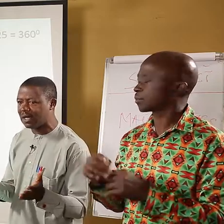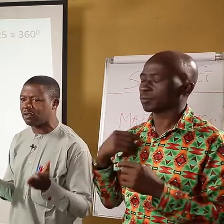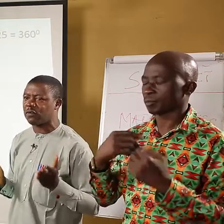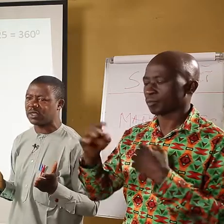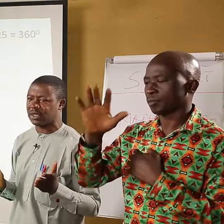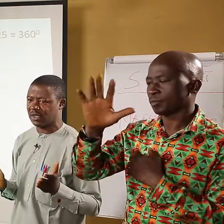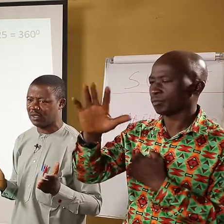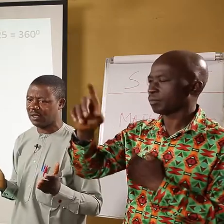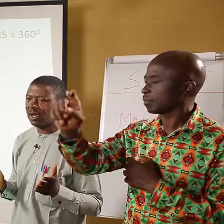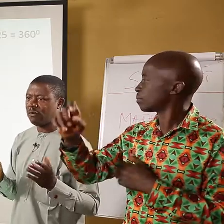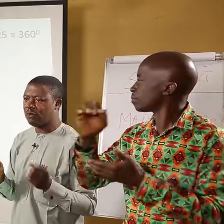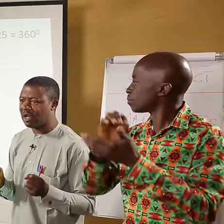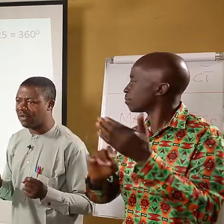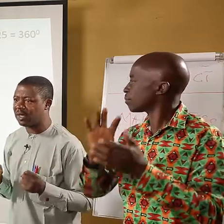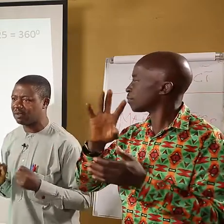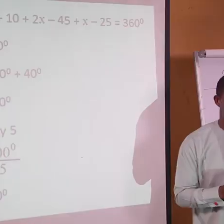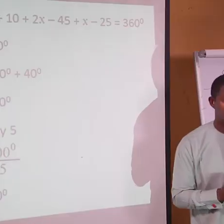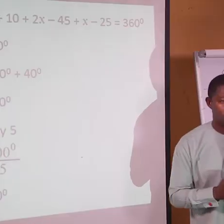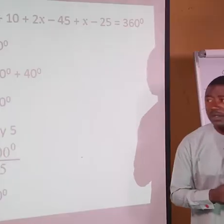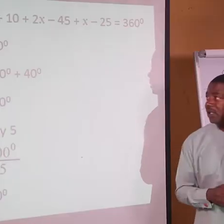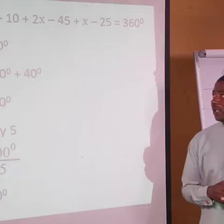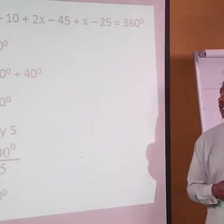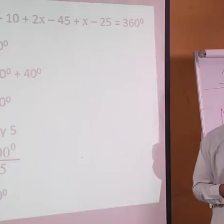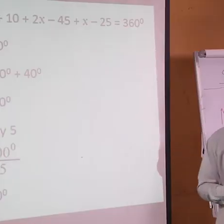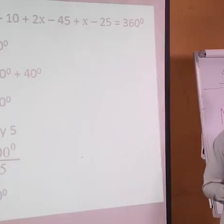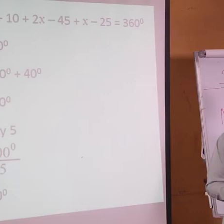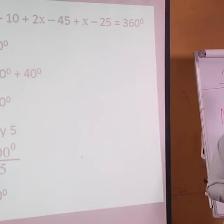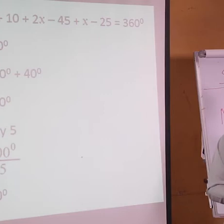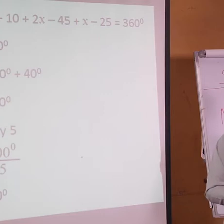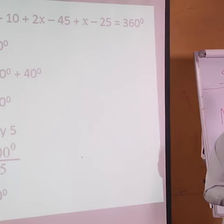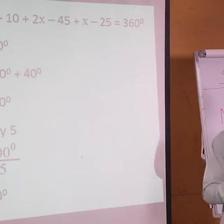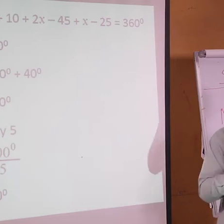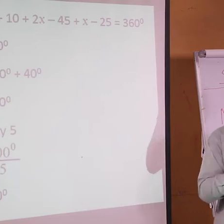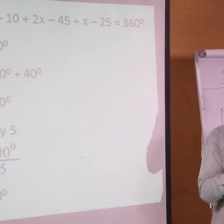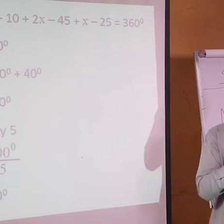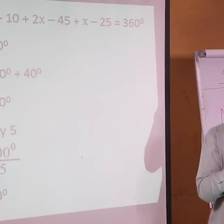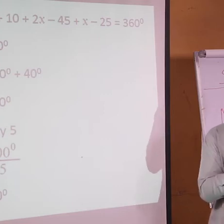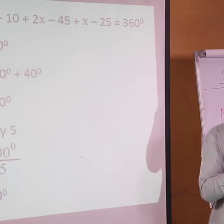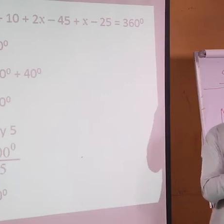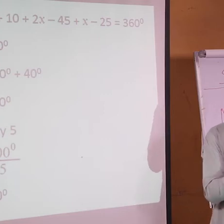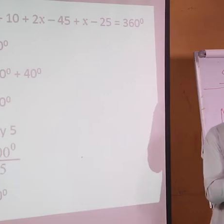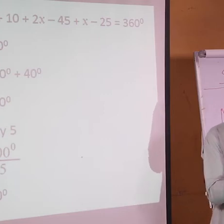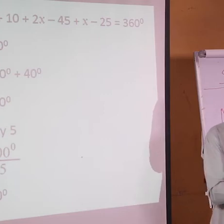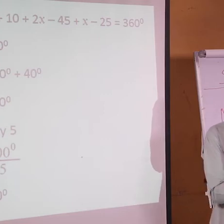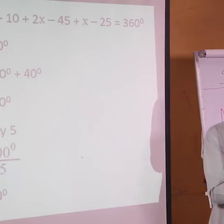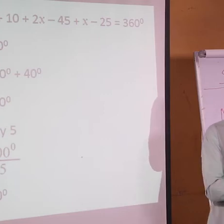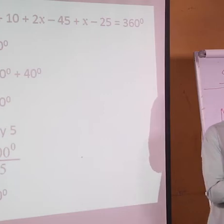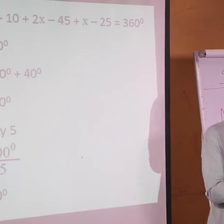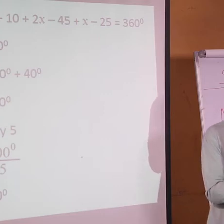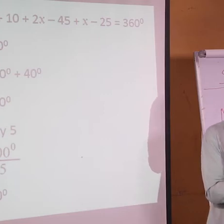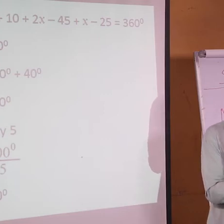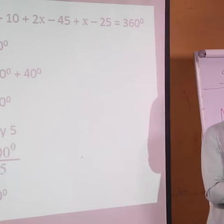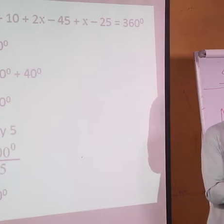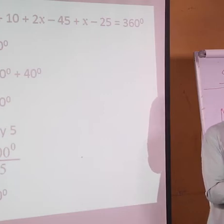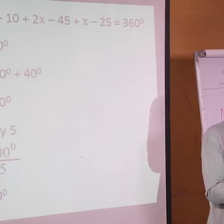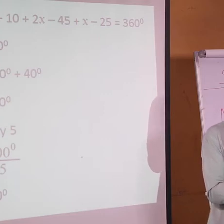5x minus 40. 5x minus 40 degrees. Now we are expected to deduce the value